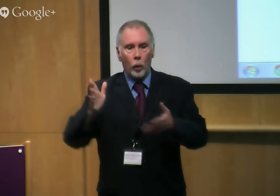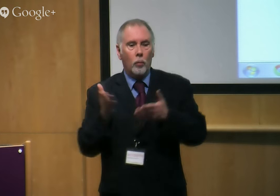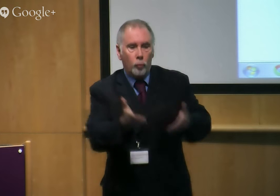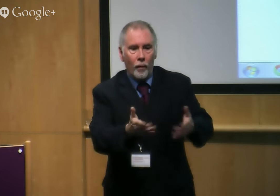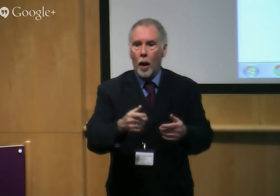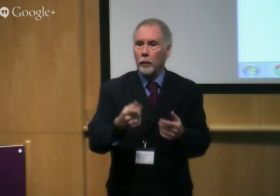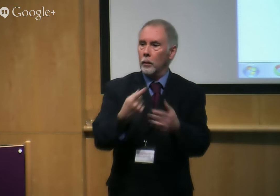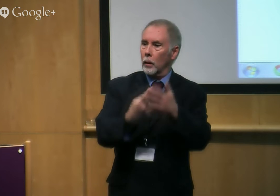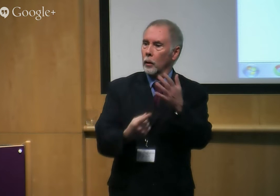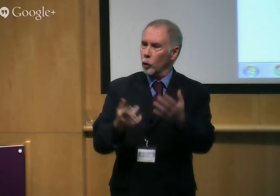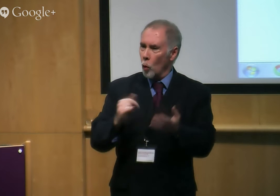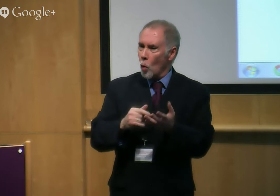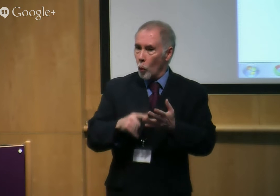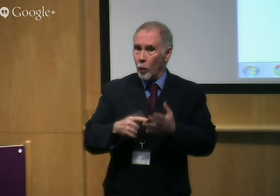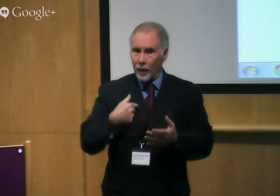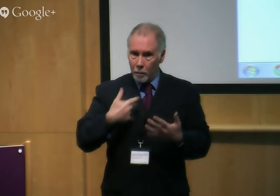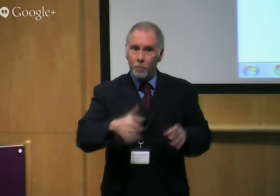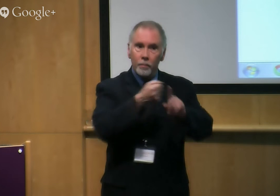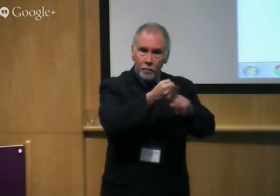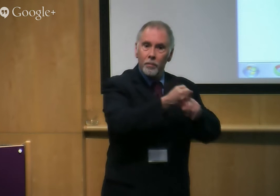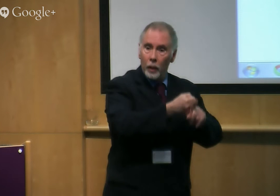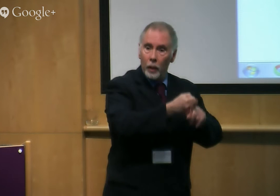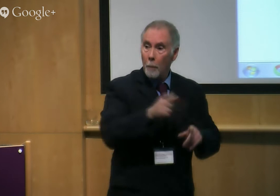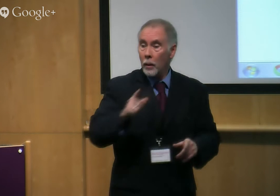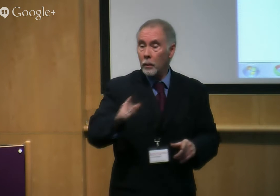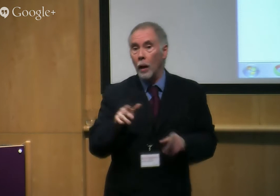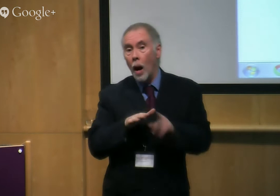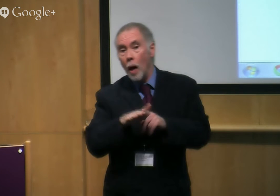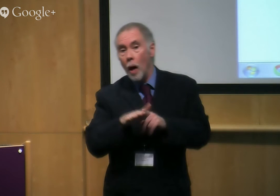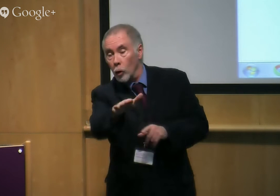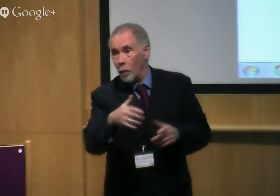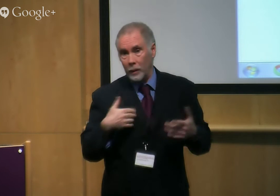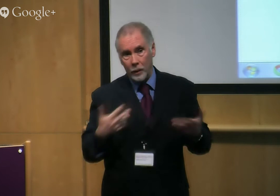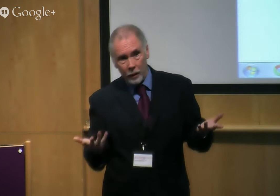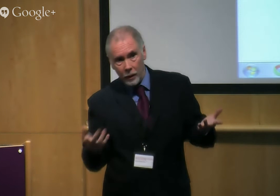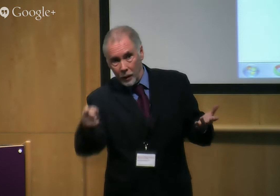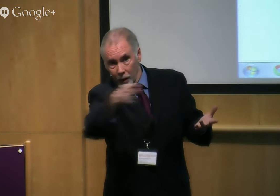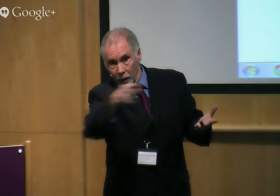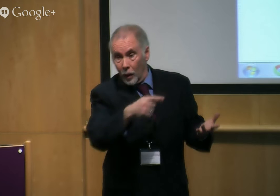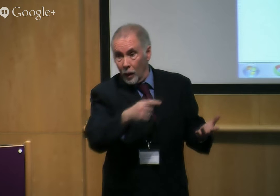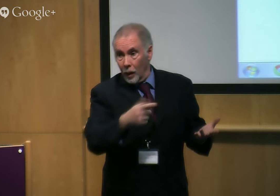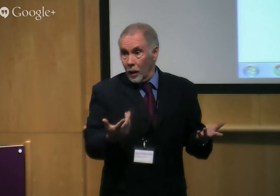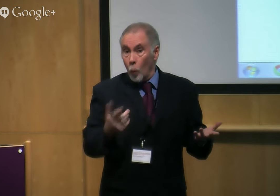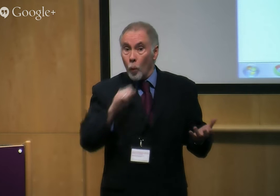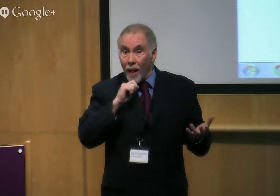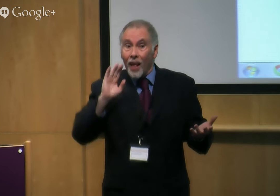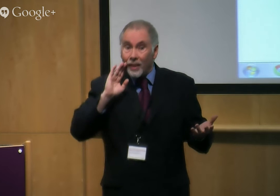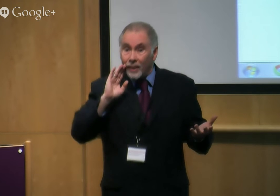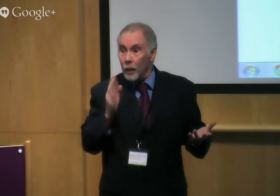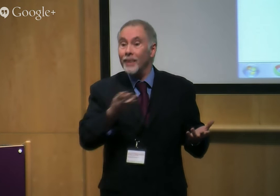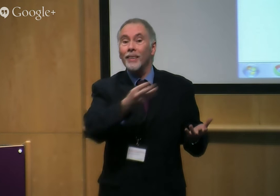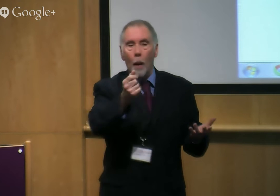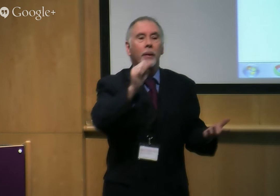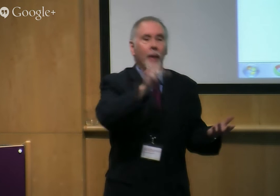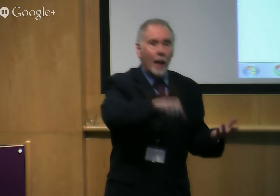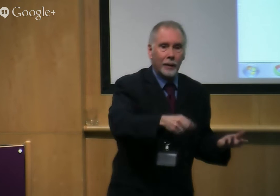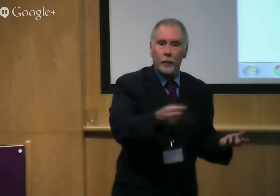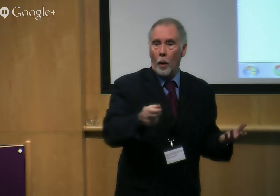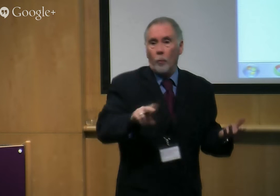show, and we have case studies of a number of deaf people, and we can show the difference it would make to them. They won't listen if we